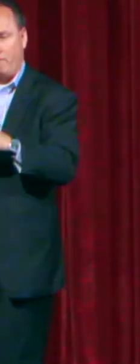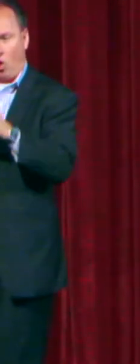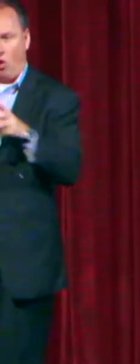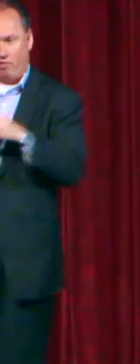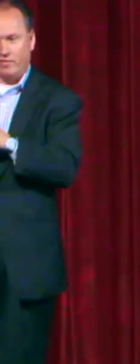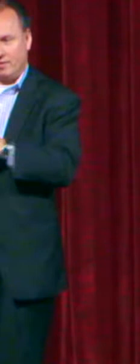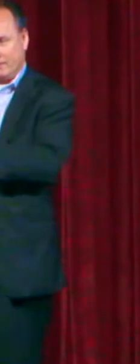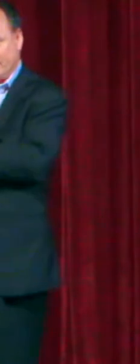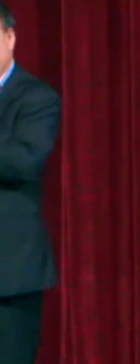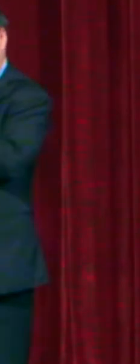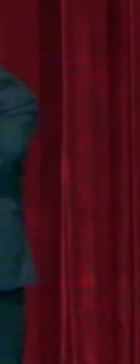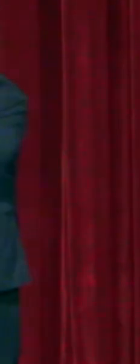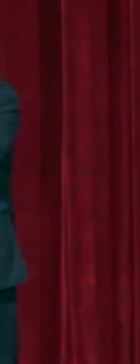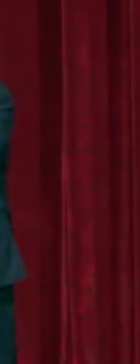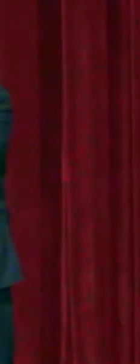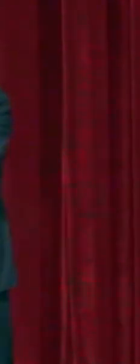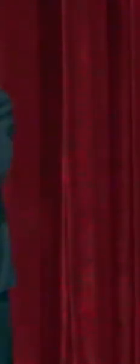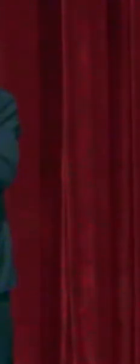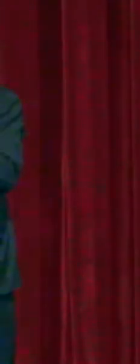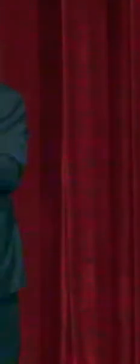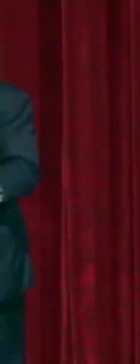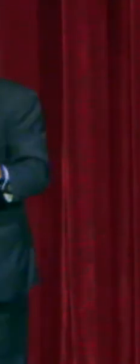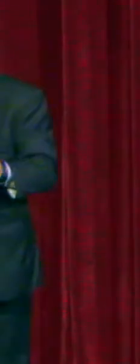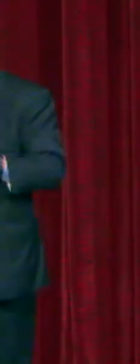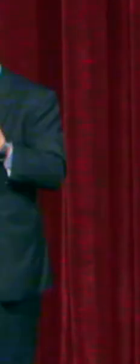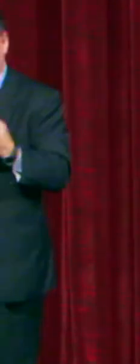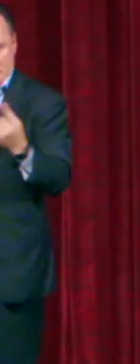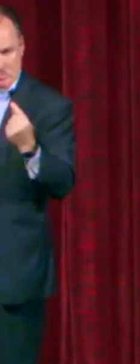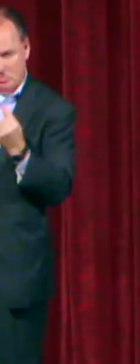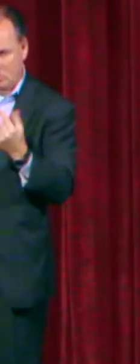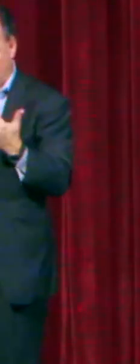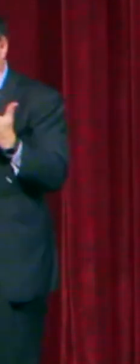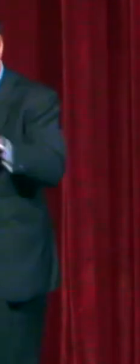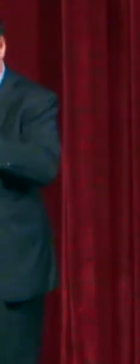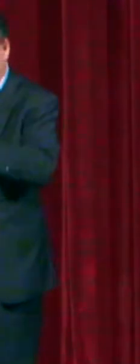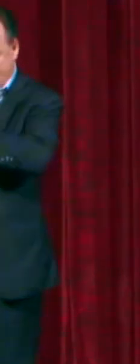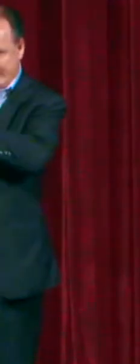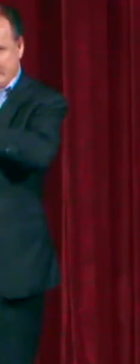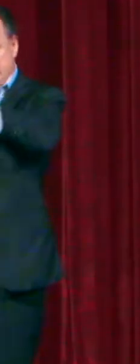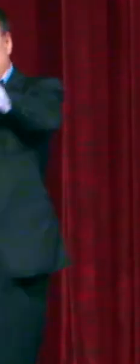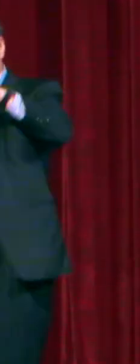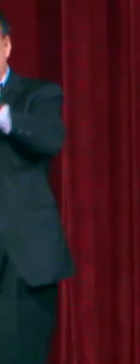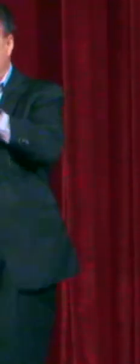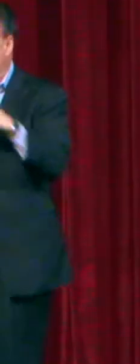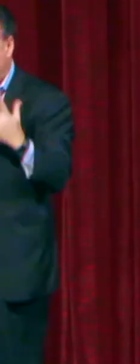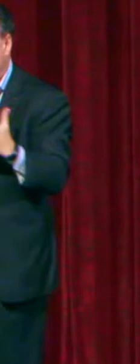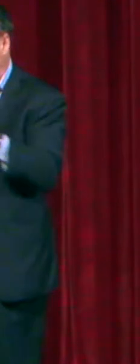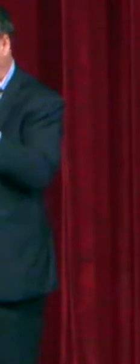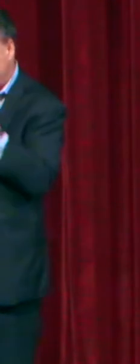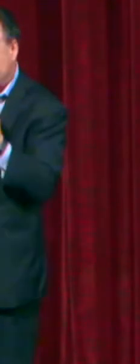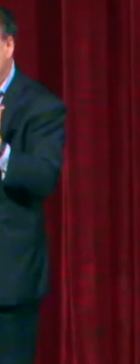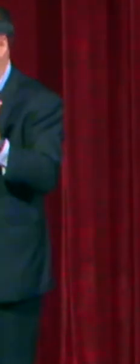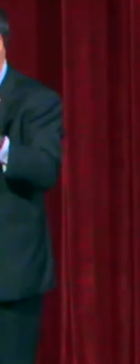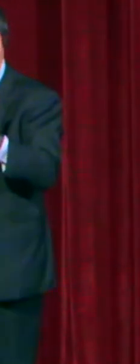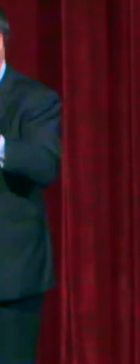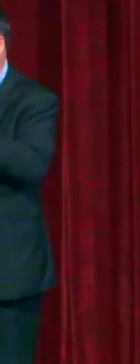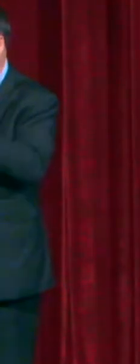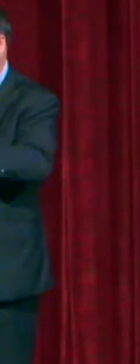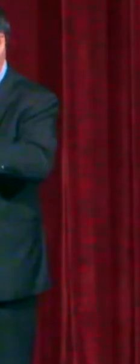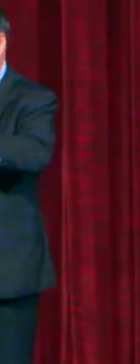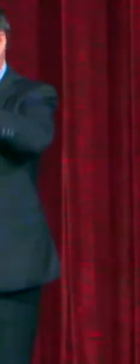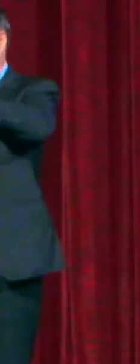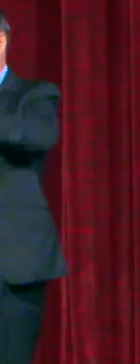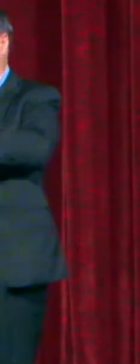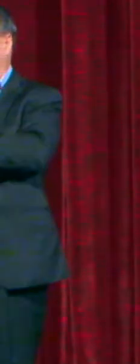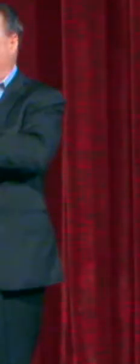involved, just as far as thinking, what should we do, what are our options, how can we